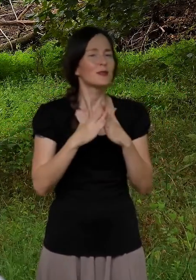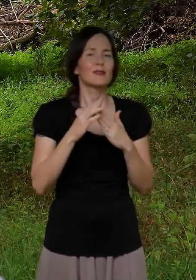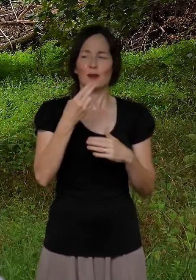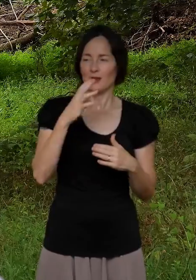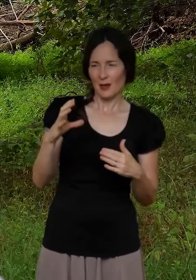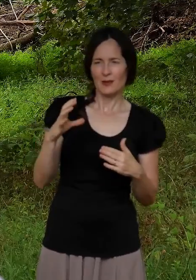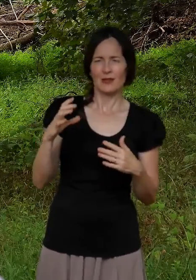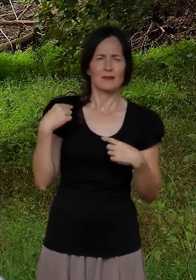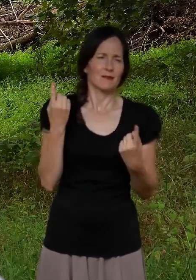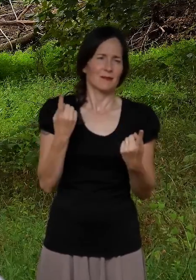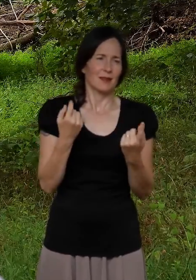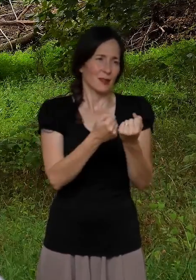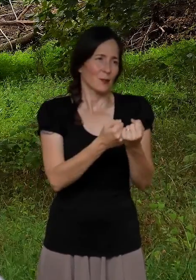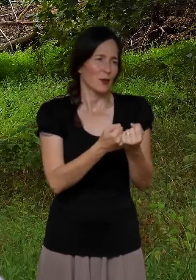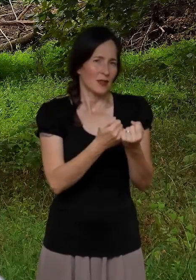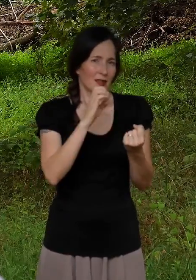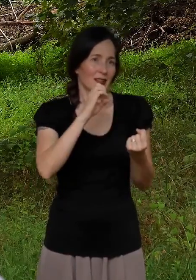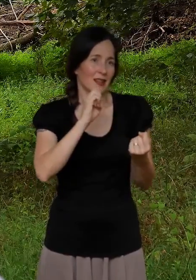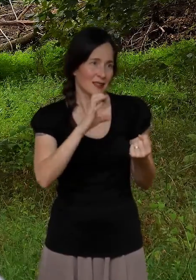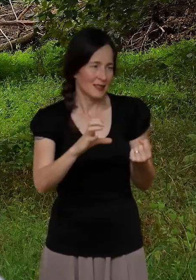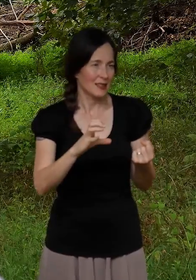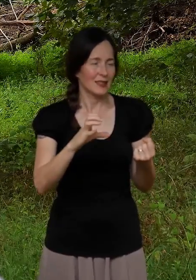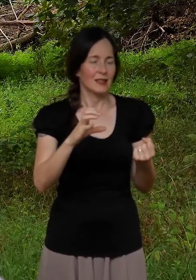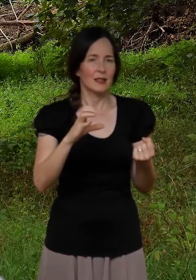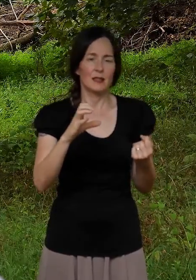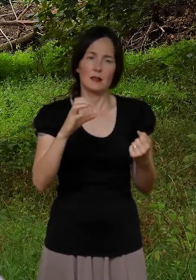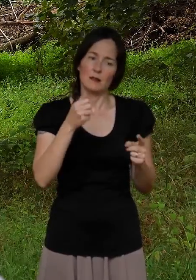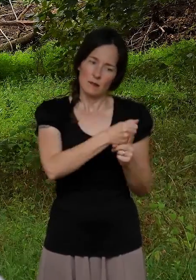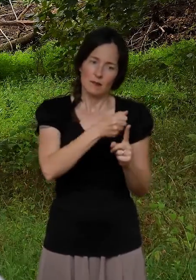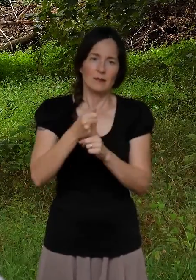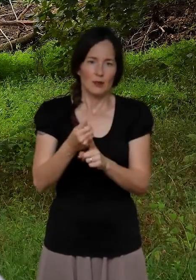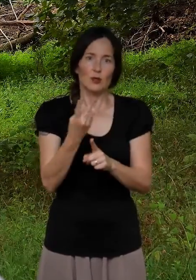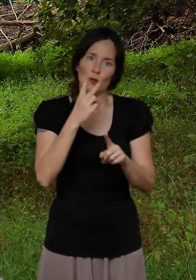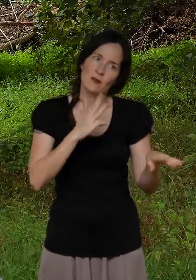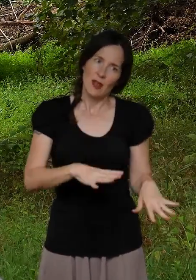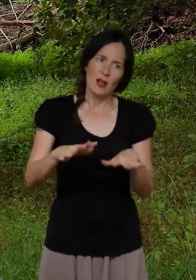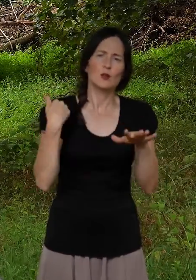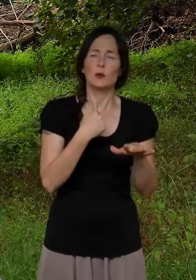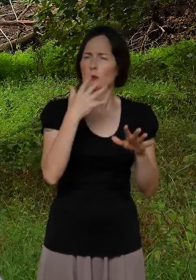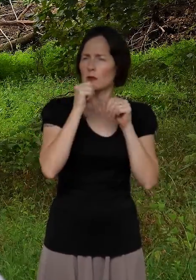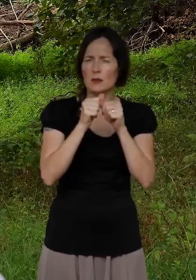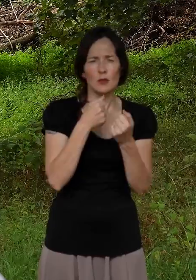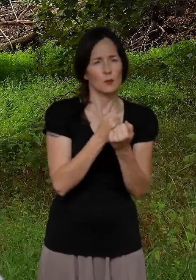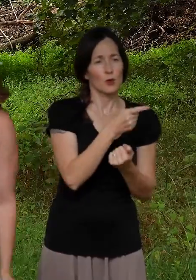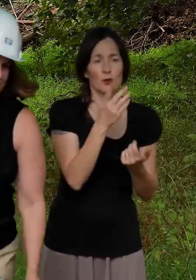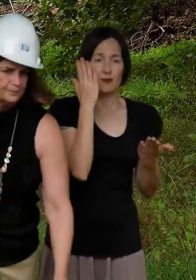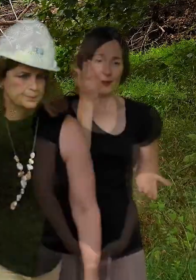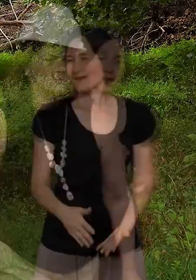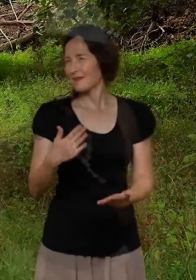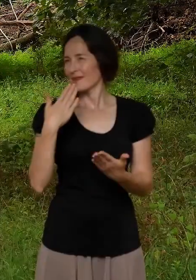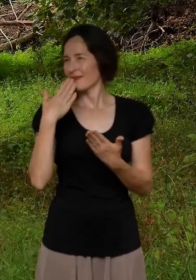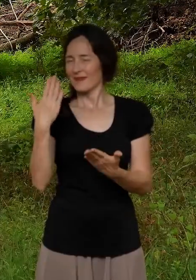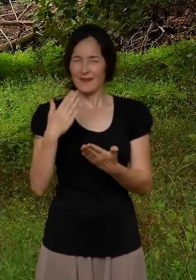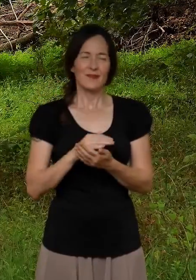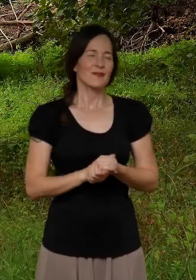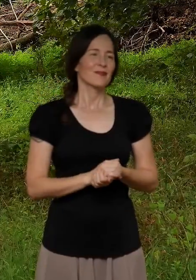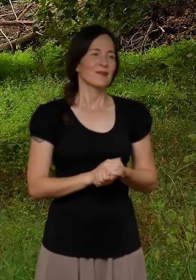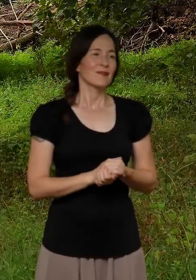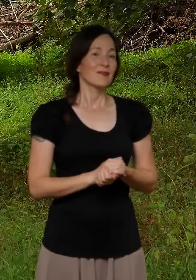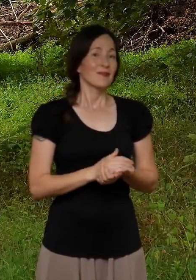that teamwork. So again, thank you, County Executive, Mr. Governor, and Senator Hester for being really the best